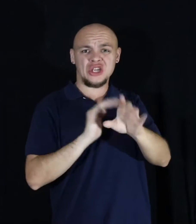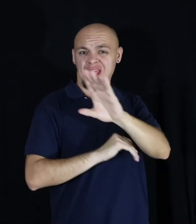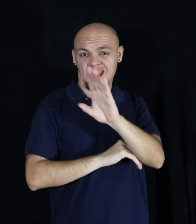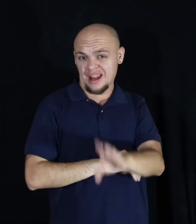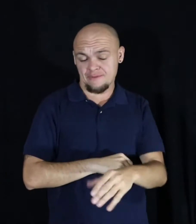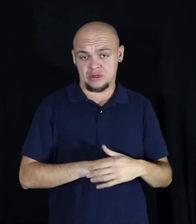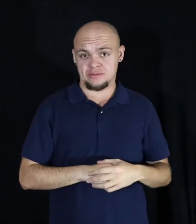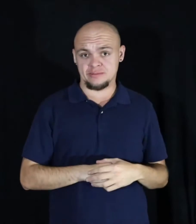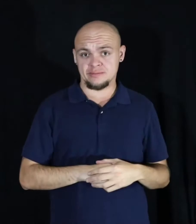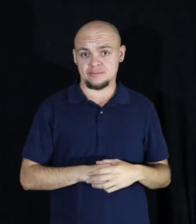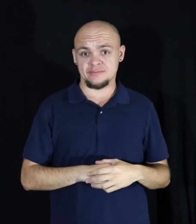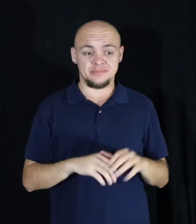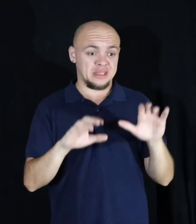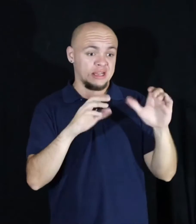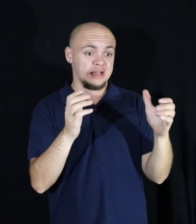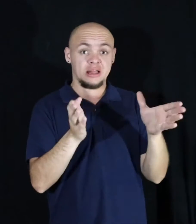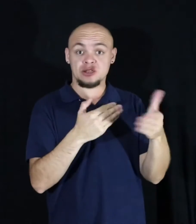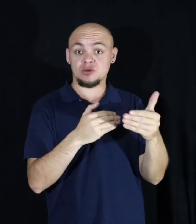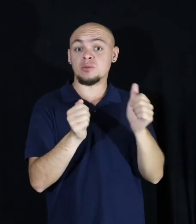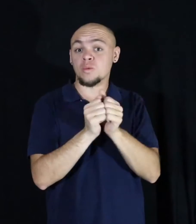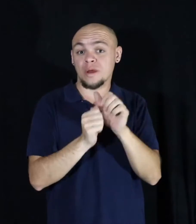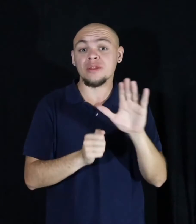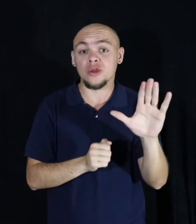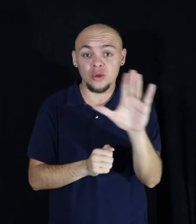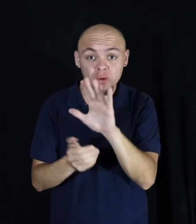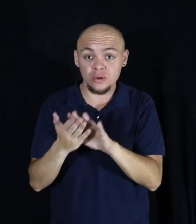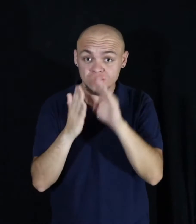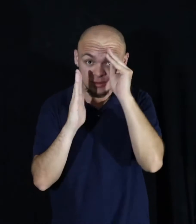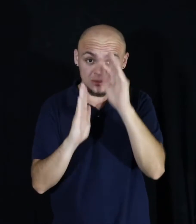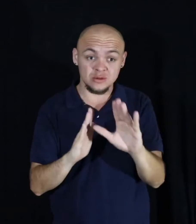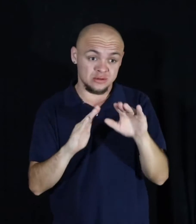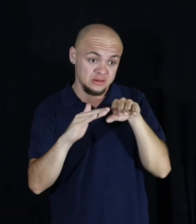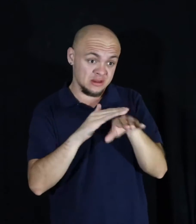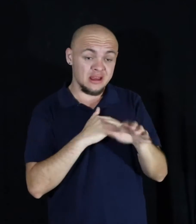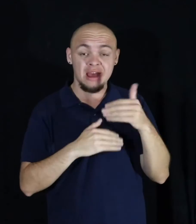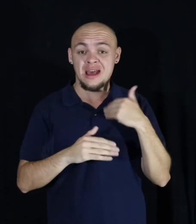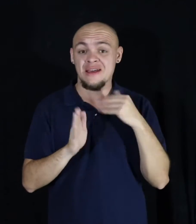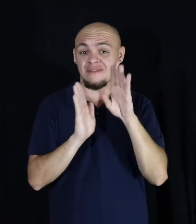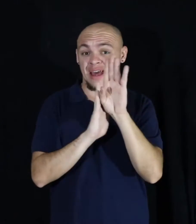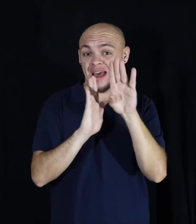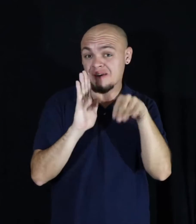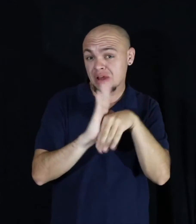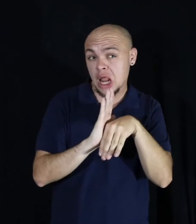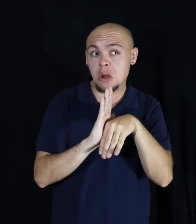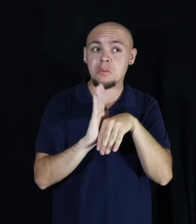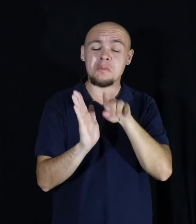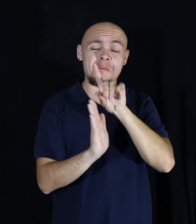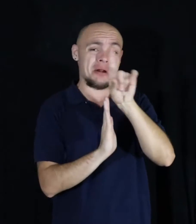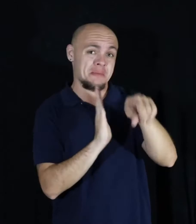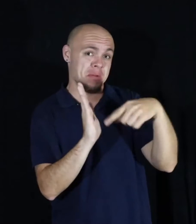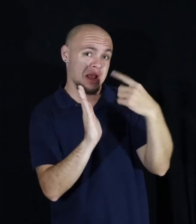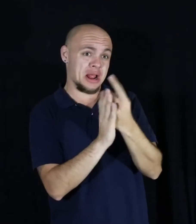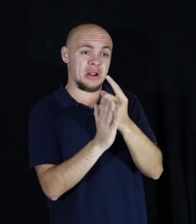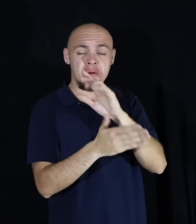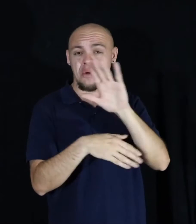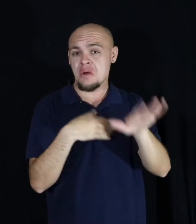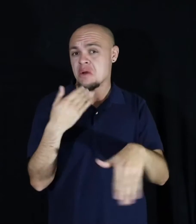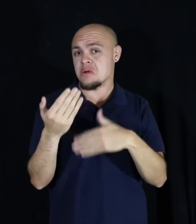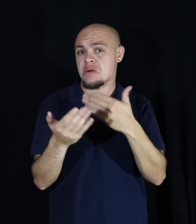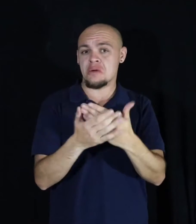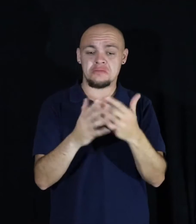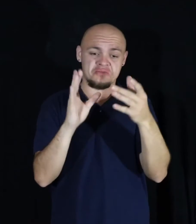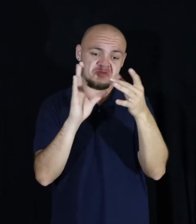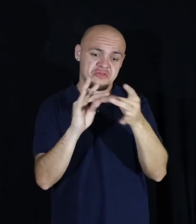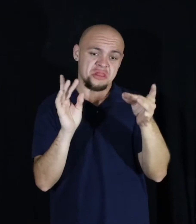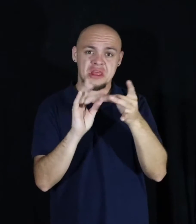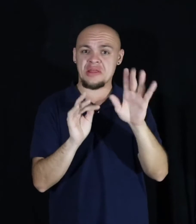And when I go into a classroom with your students, I have 30 minutes to an hour to undo everything that's been